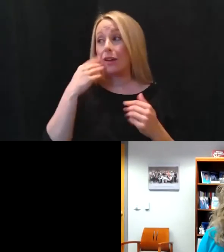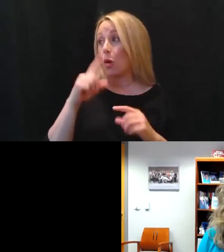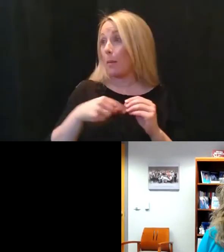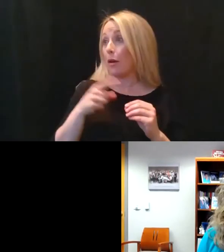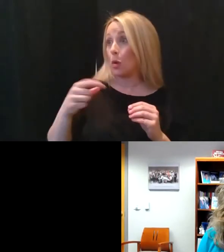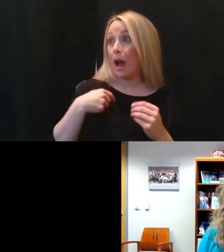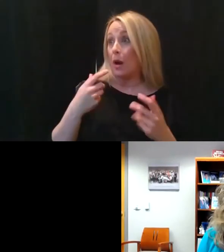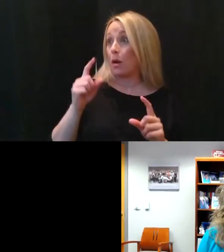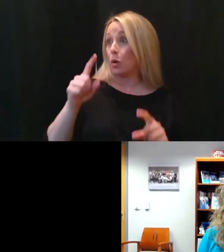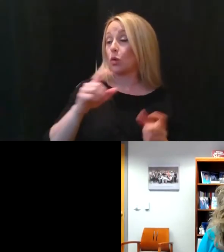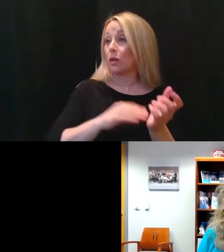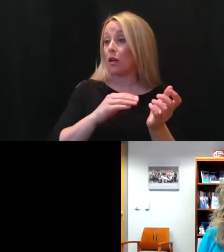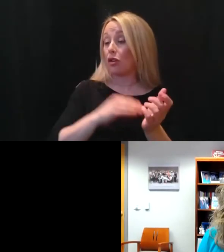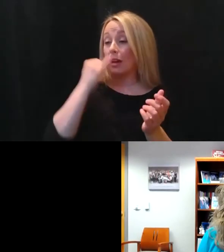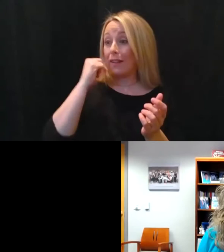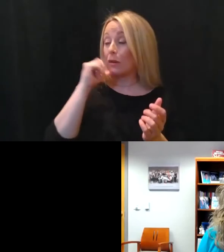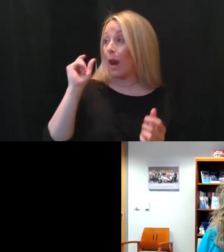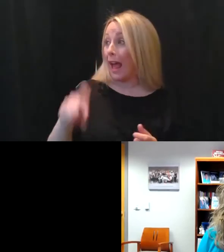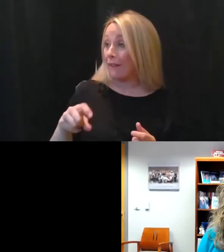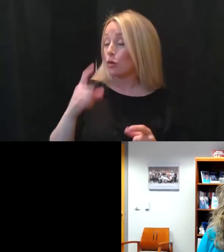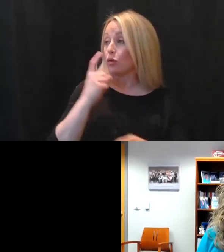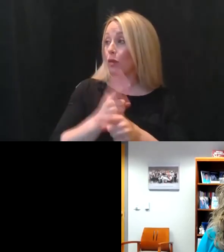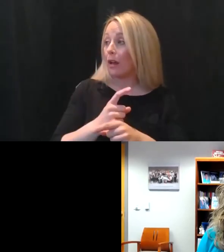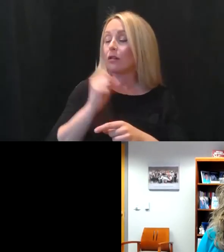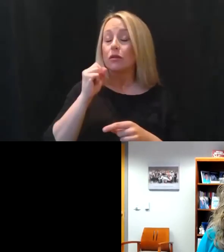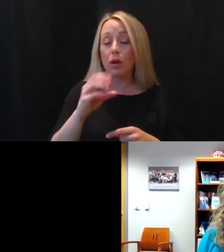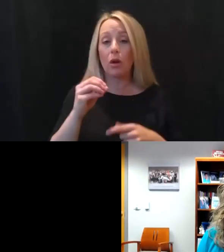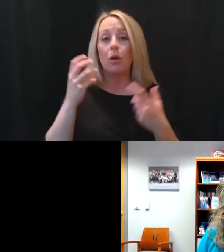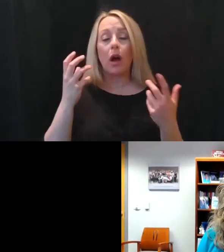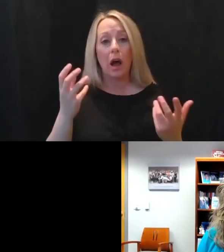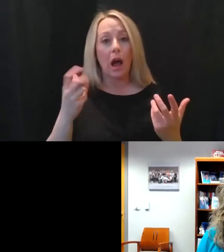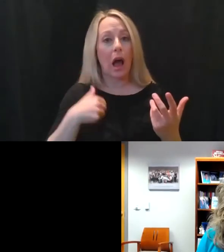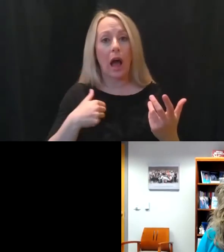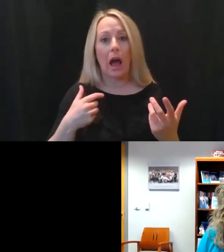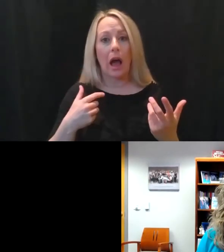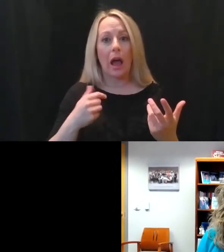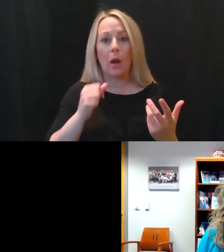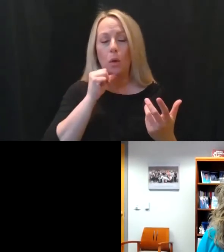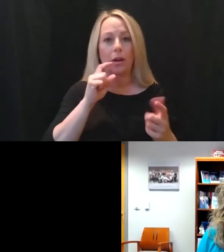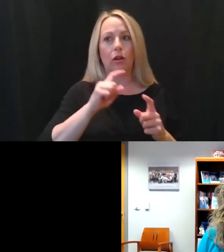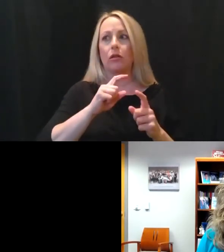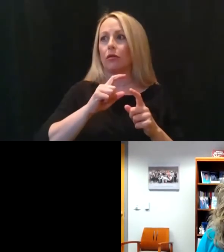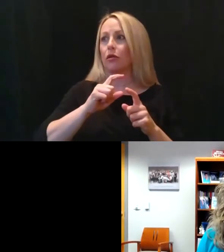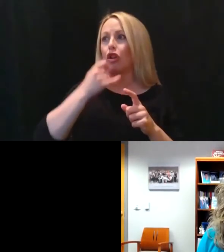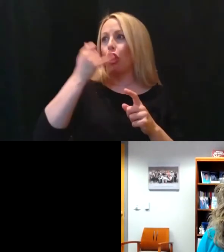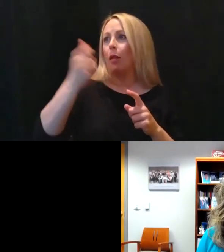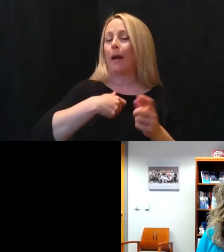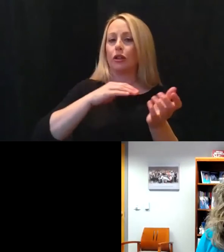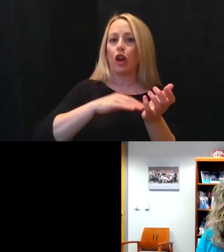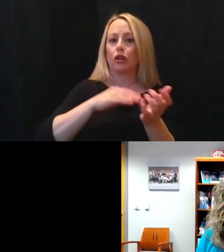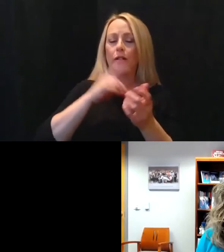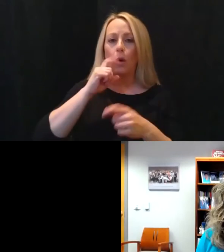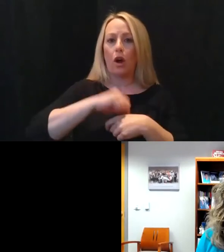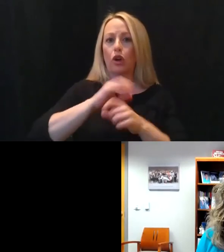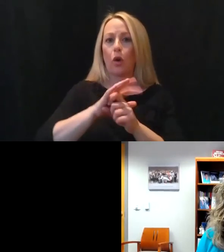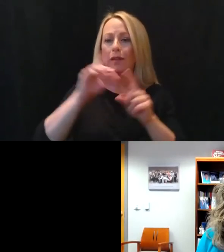to go to the doctor if I don't have to. And so I wouldn't just call up my provider to schedule an appointment for a COVID test